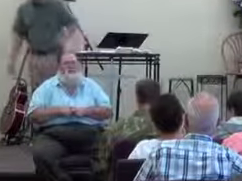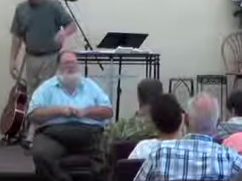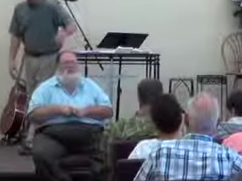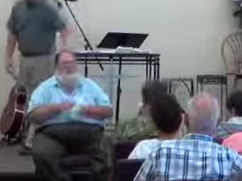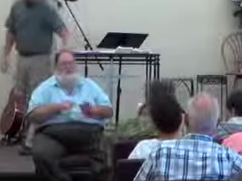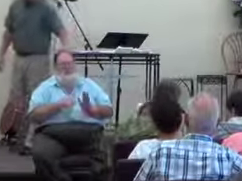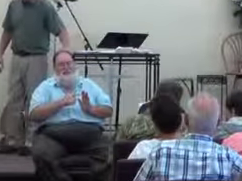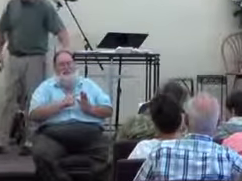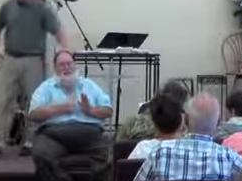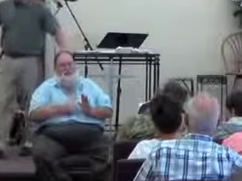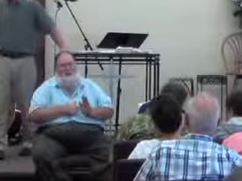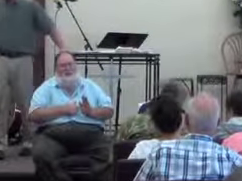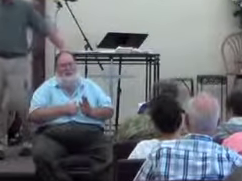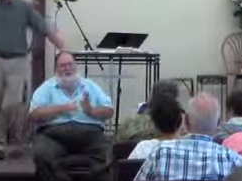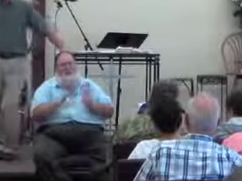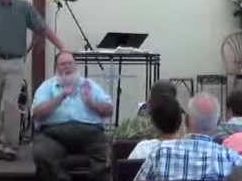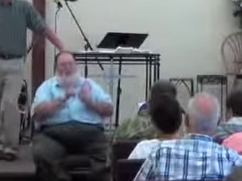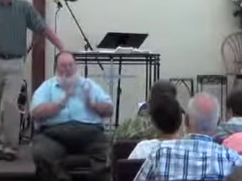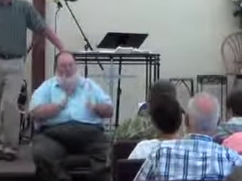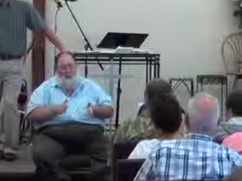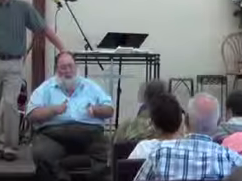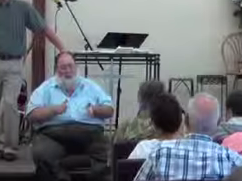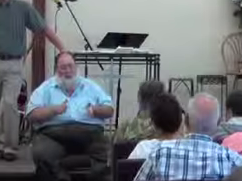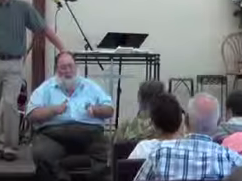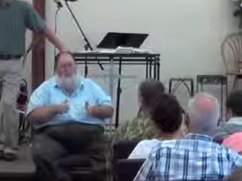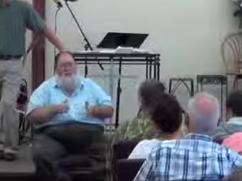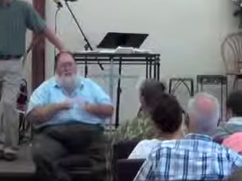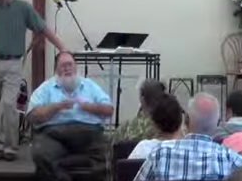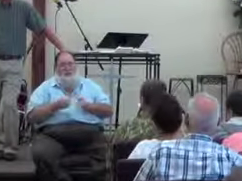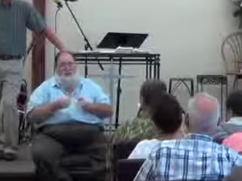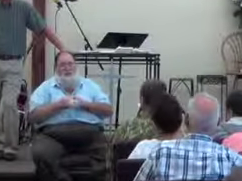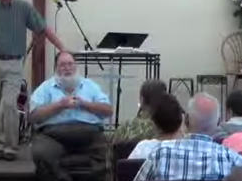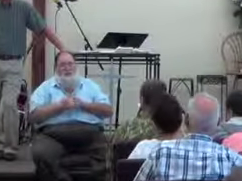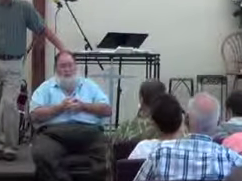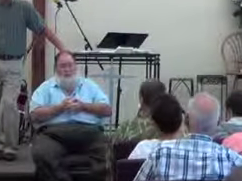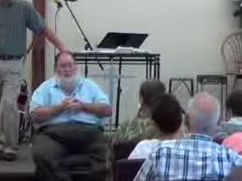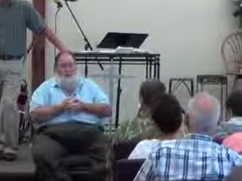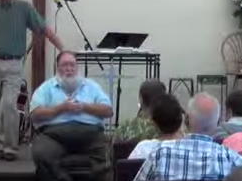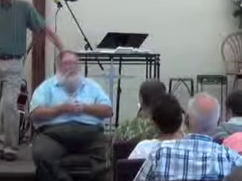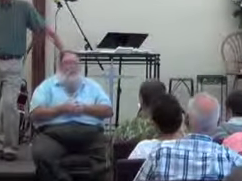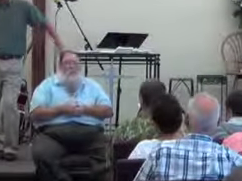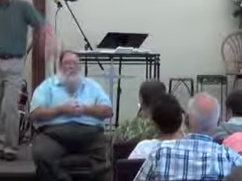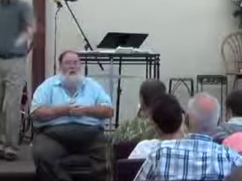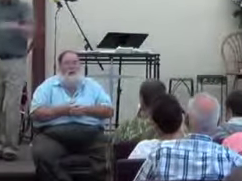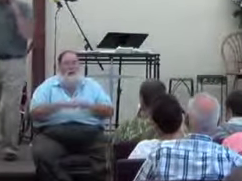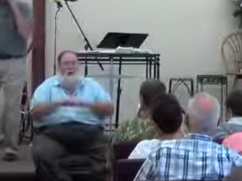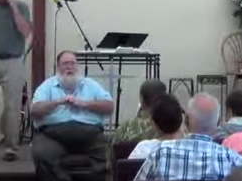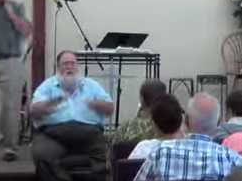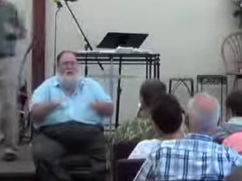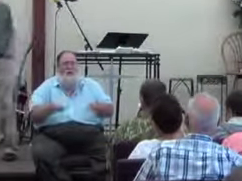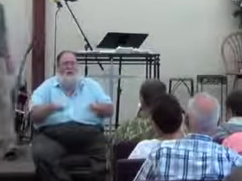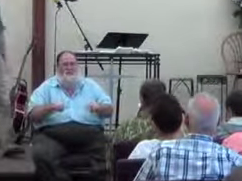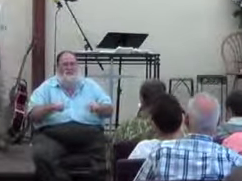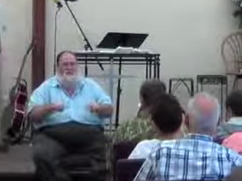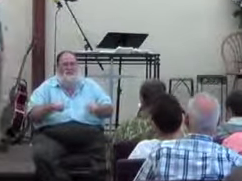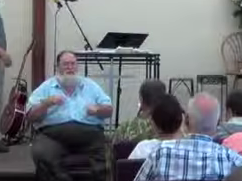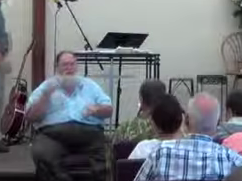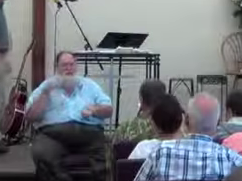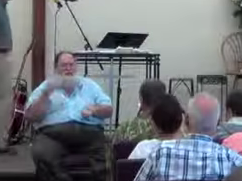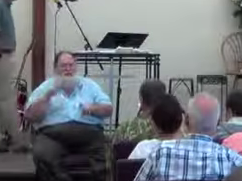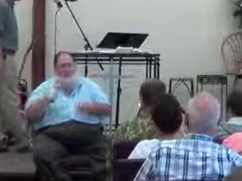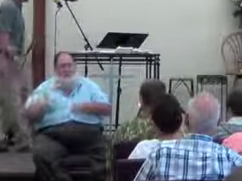new firm, and he was setting up his facility, and he saw somebody come in, so he grabbed the phone, he started talking, he wanted to